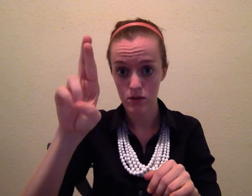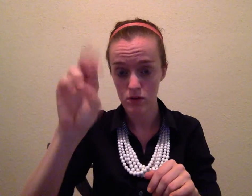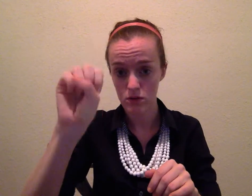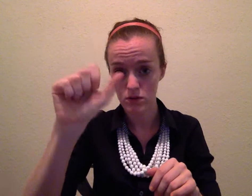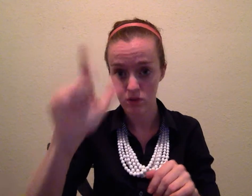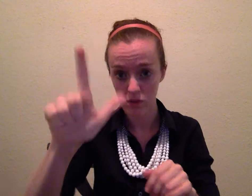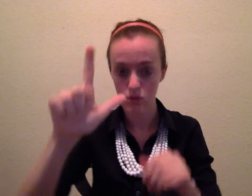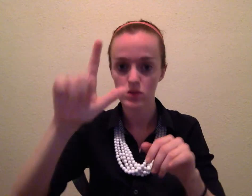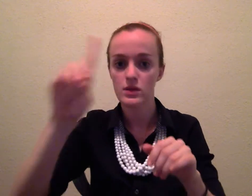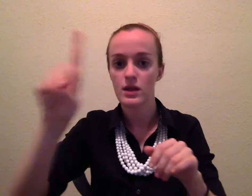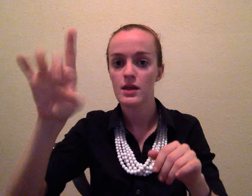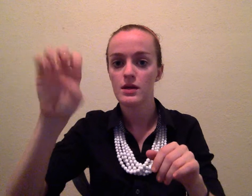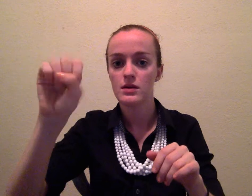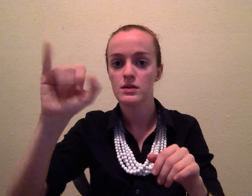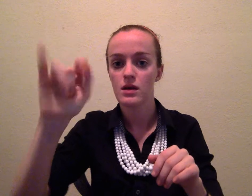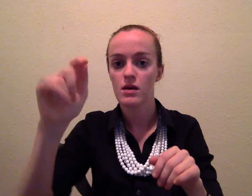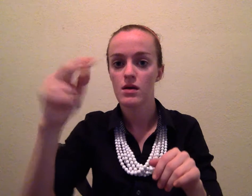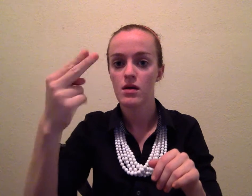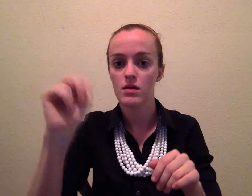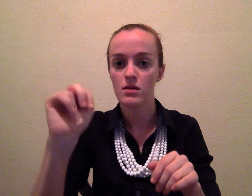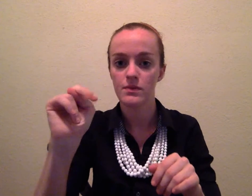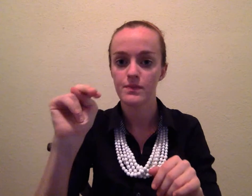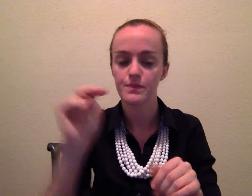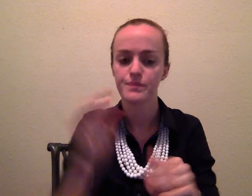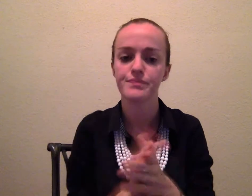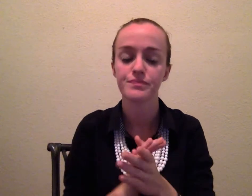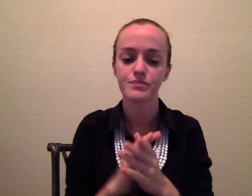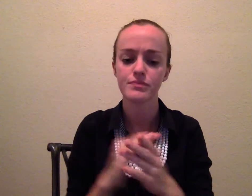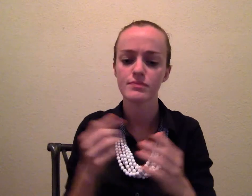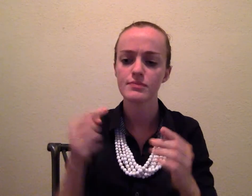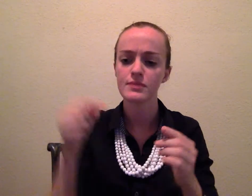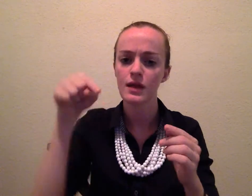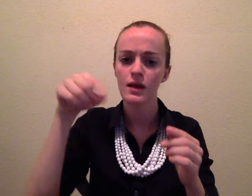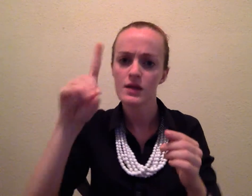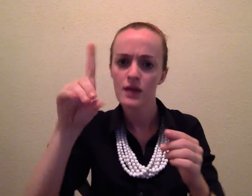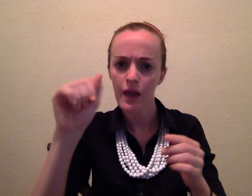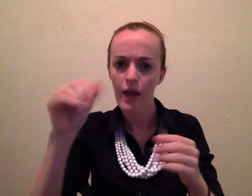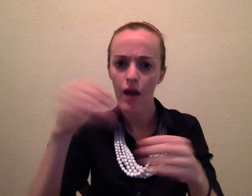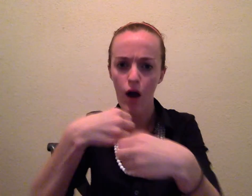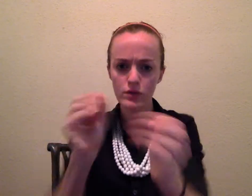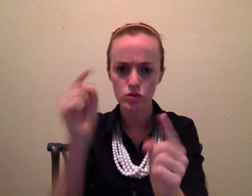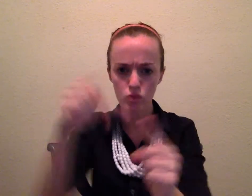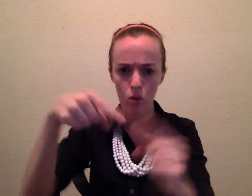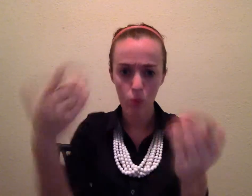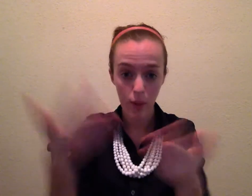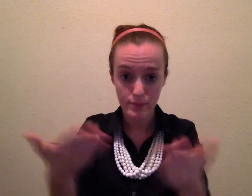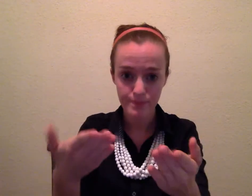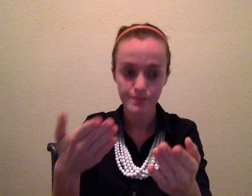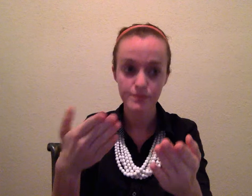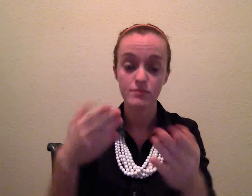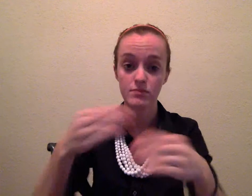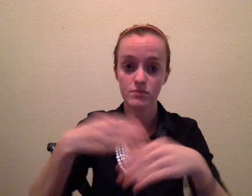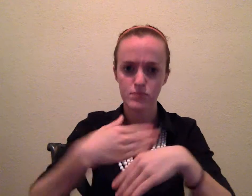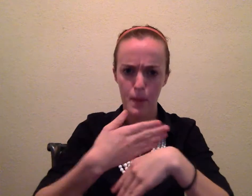Our ultimate goal in our department is for students not to experience barriers related to their disability, for them to just access